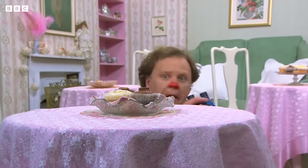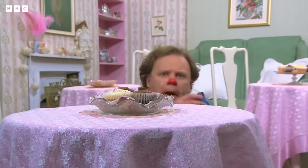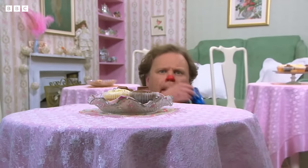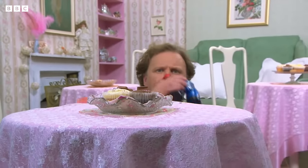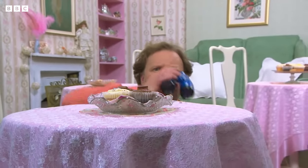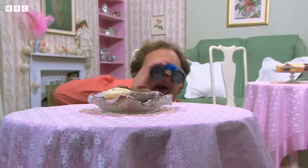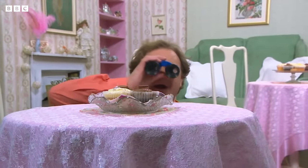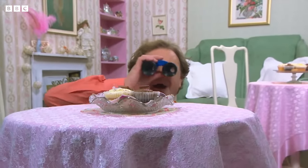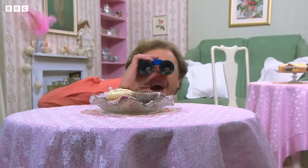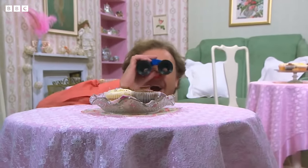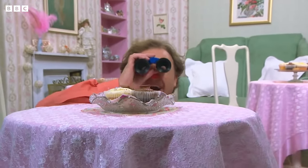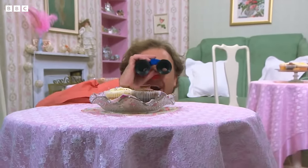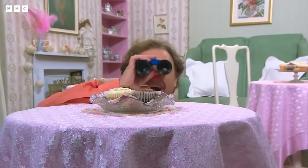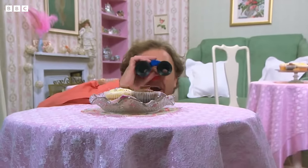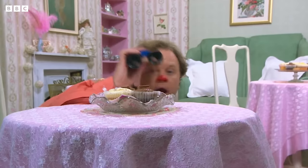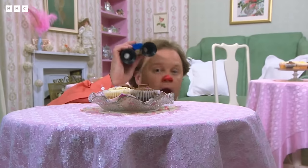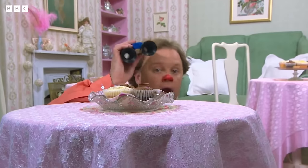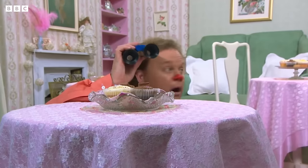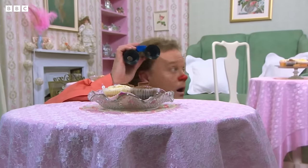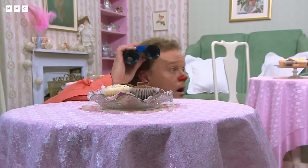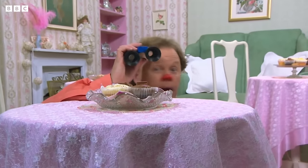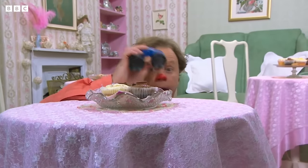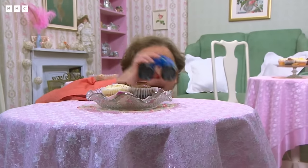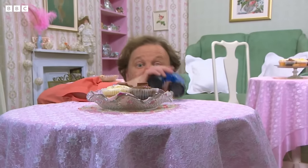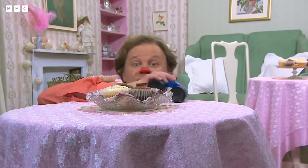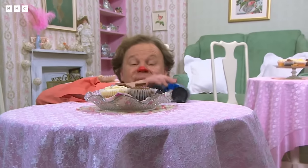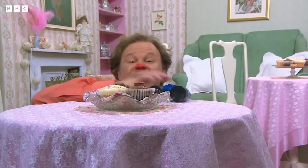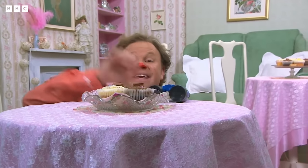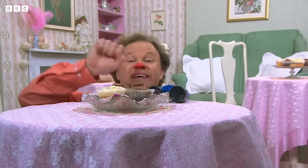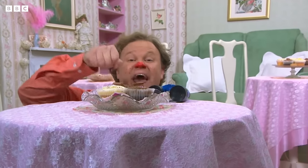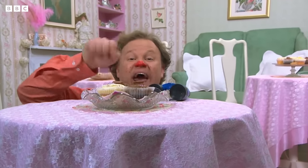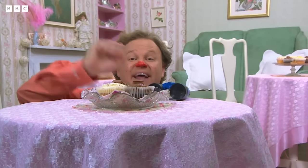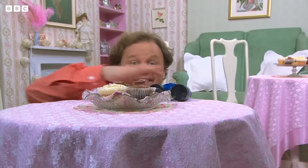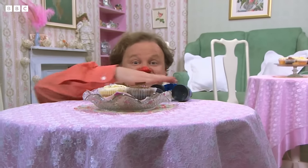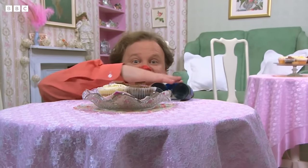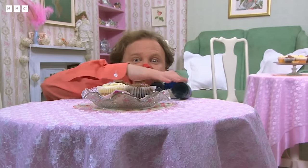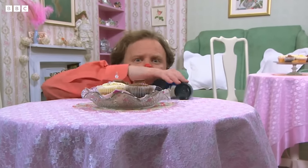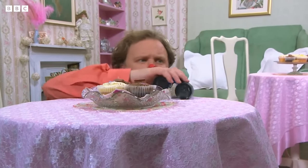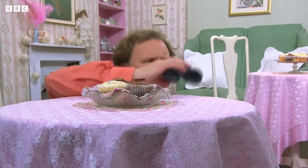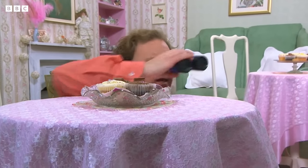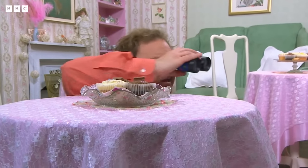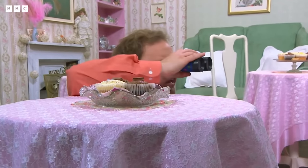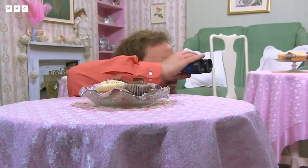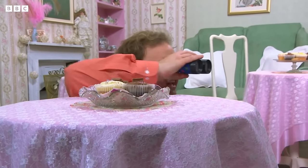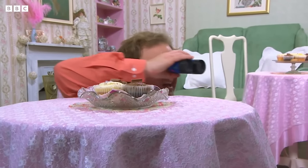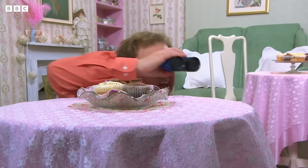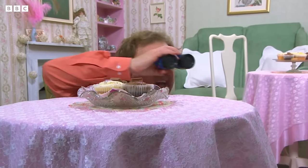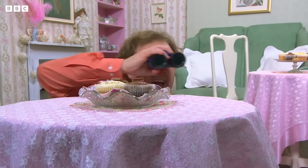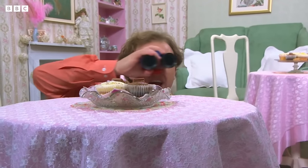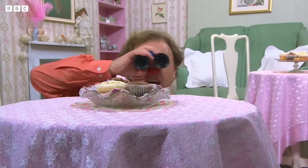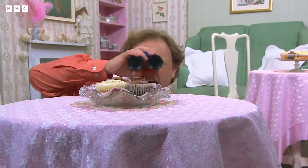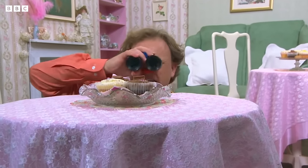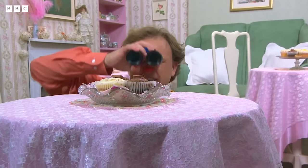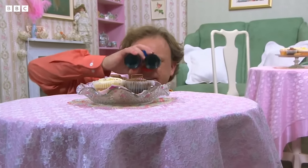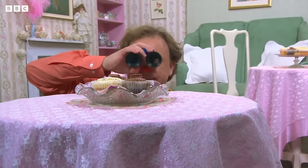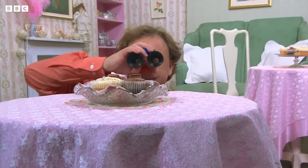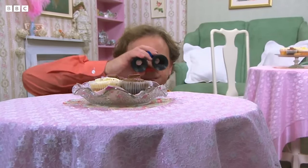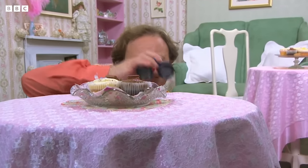Are you in Aunt Polly's tea room, Mr. Tumble? Yes! I can't see any bears in here, Mr. Tumble.